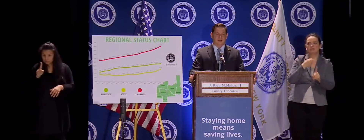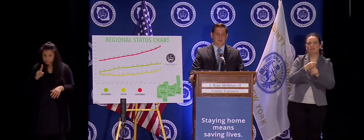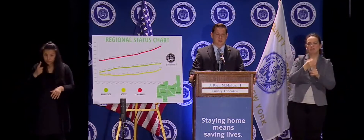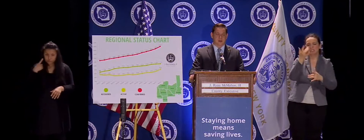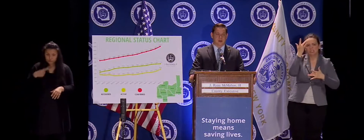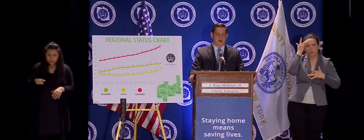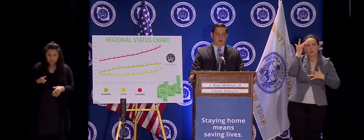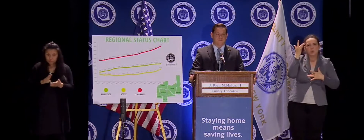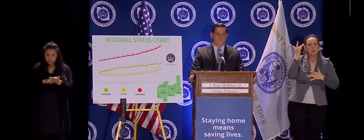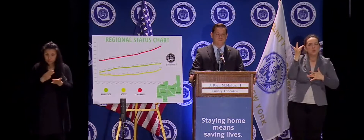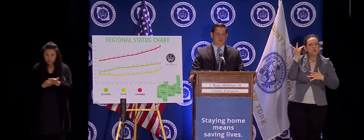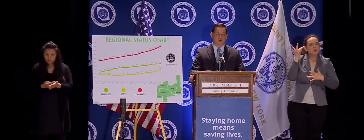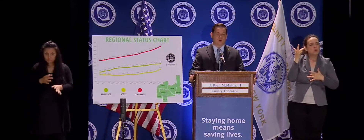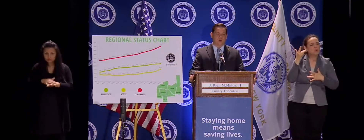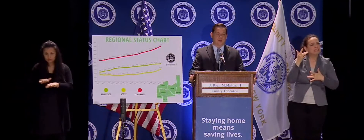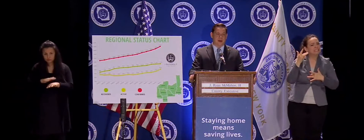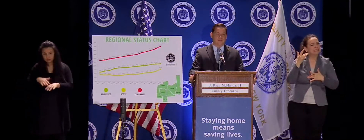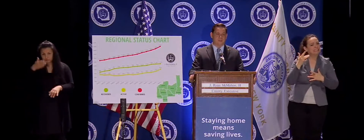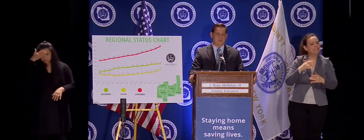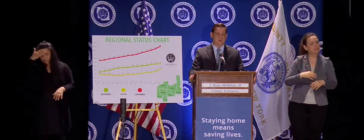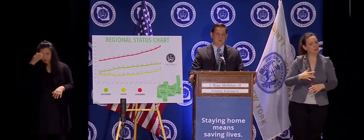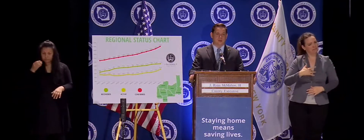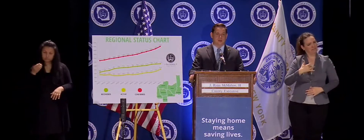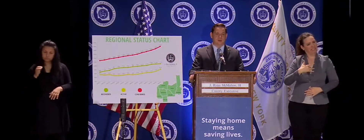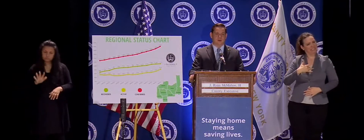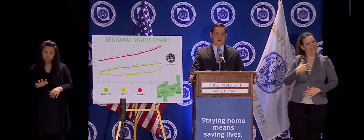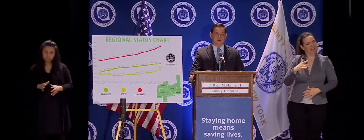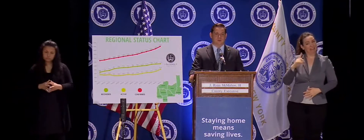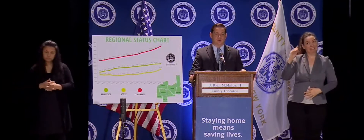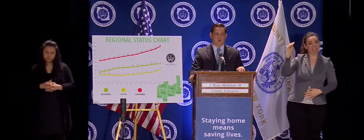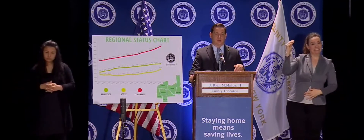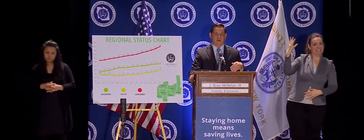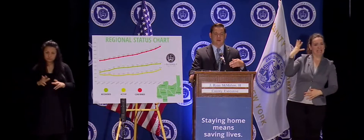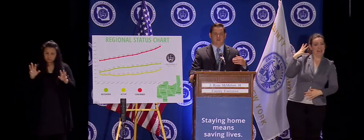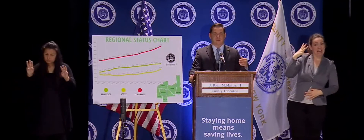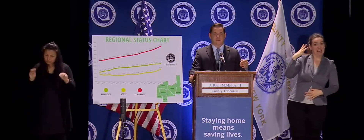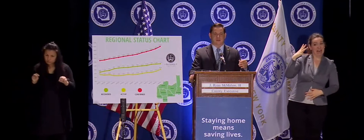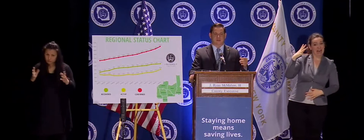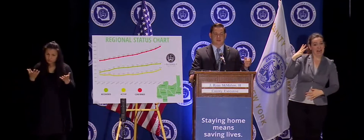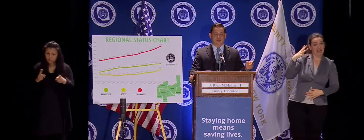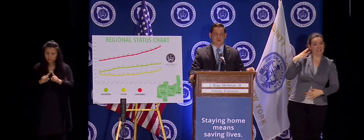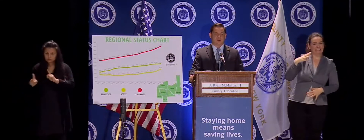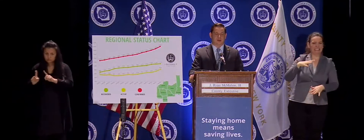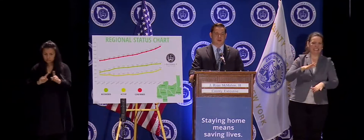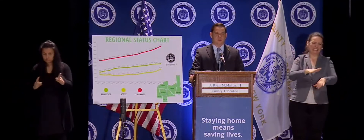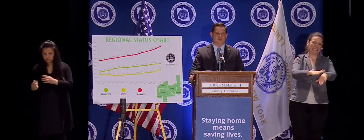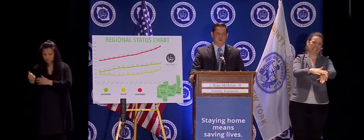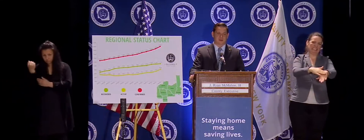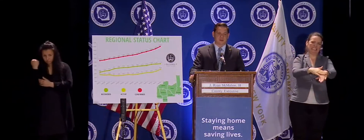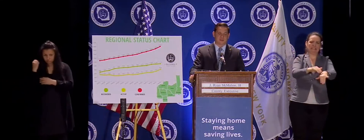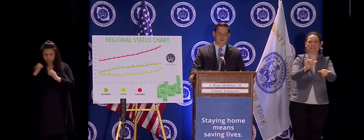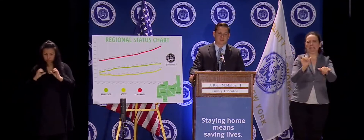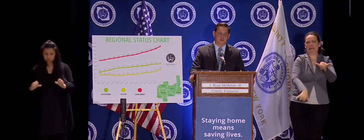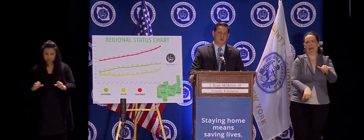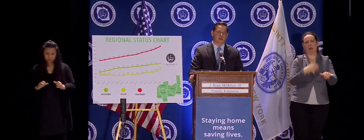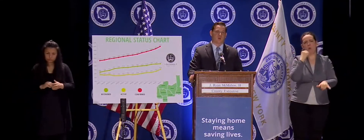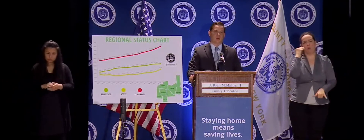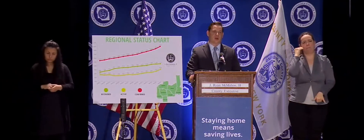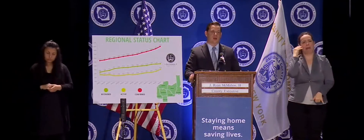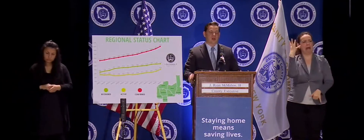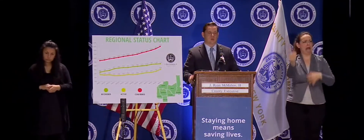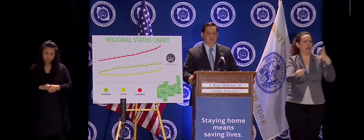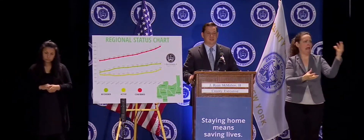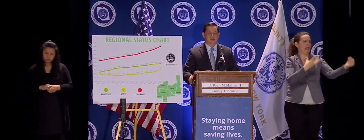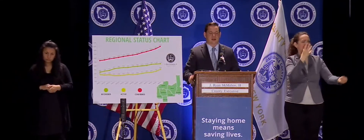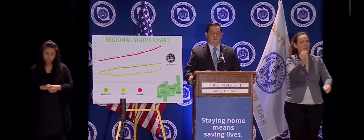why it's critical that we really look out for ourselves and each other with physical distancing. If you look at